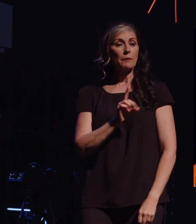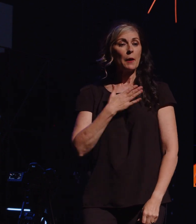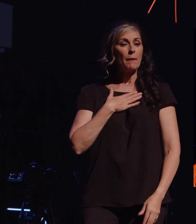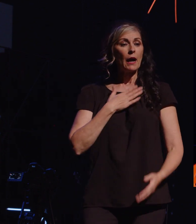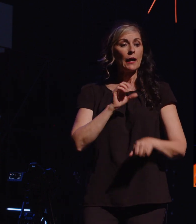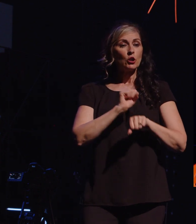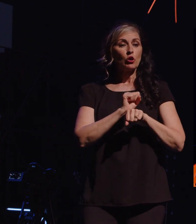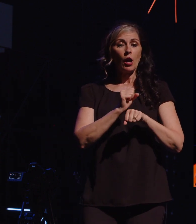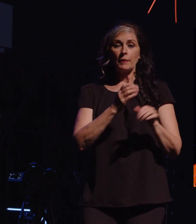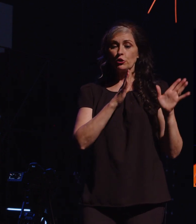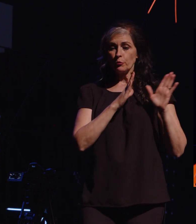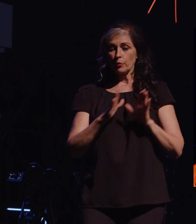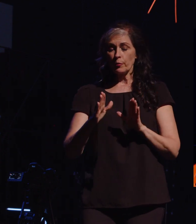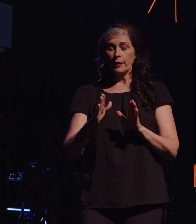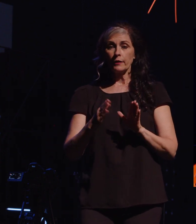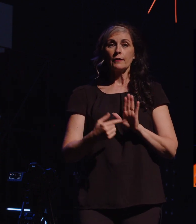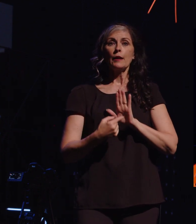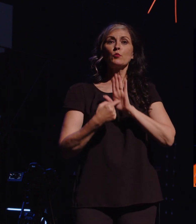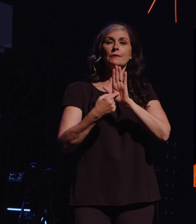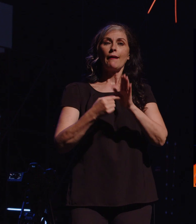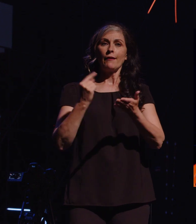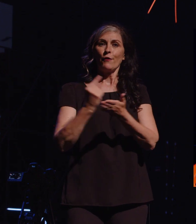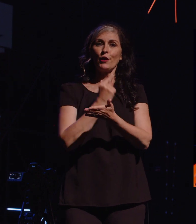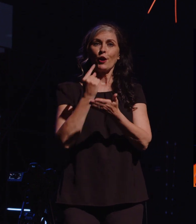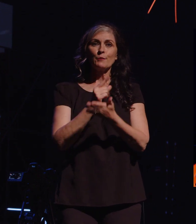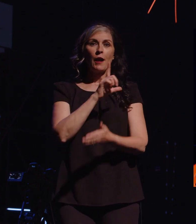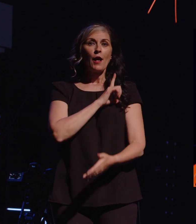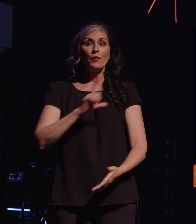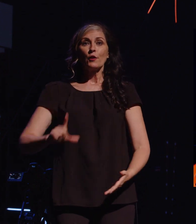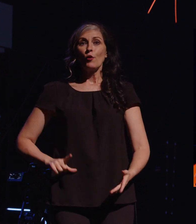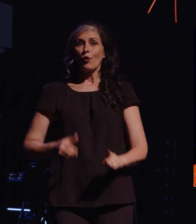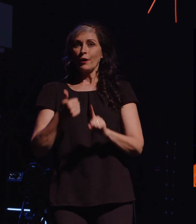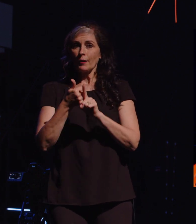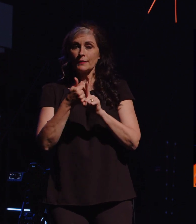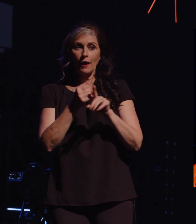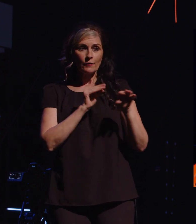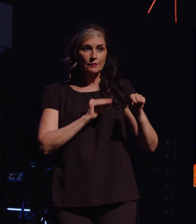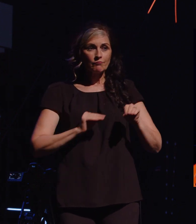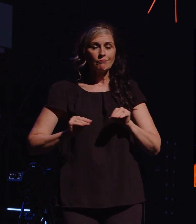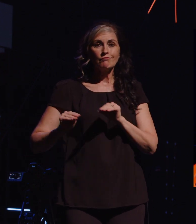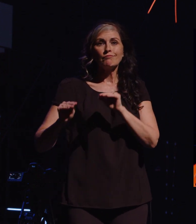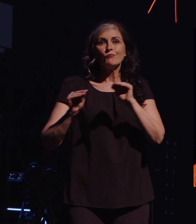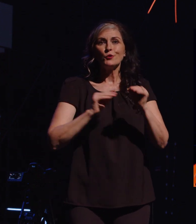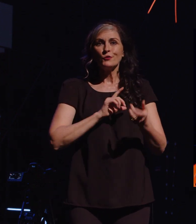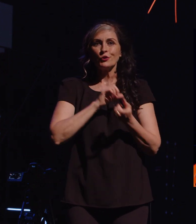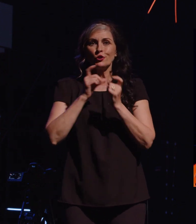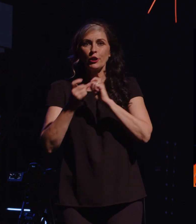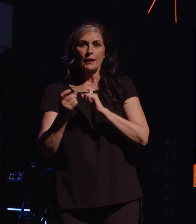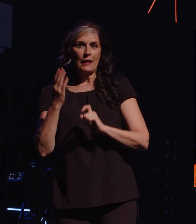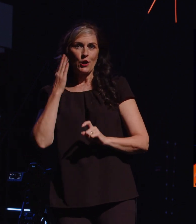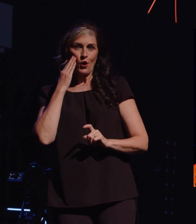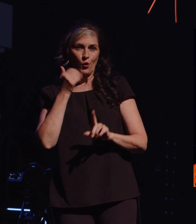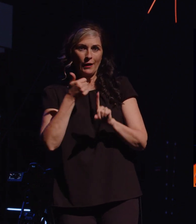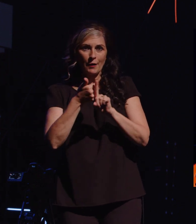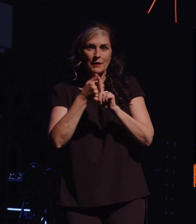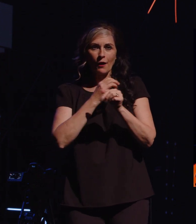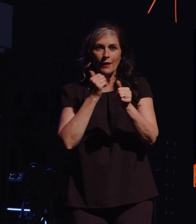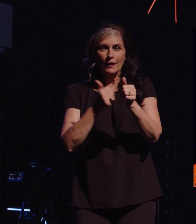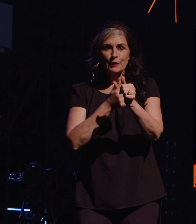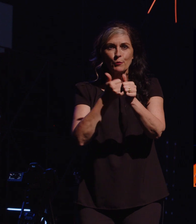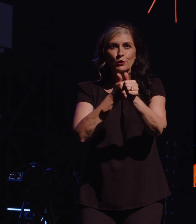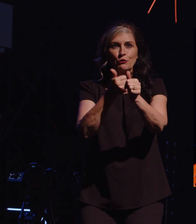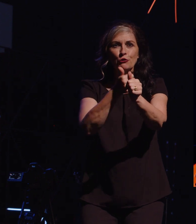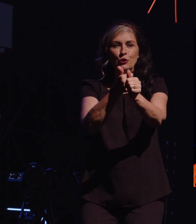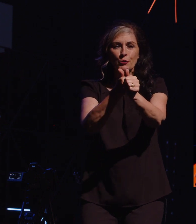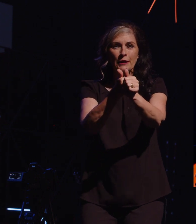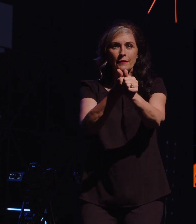prepare and present the gospel to you, and may the Lord move how he wants to move. And know this, he's pursuing